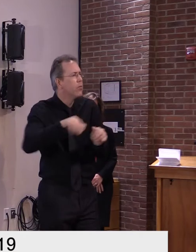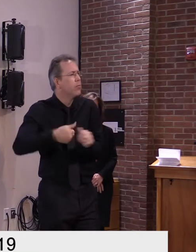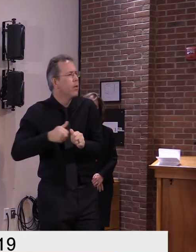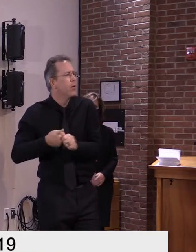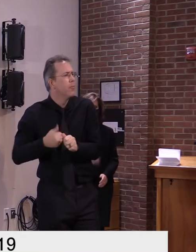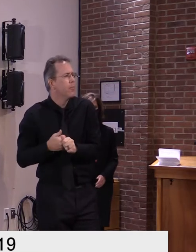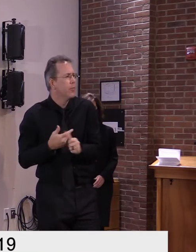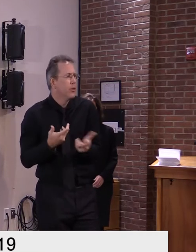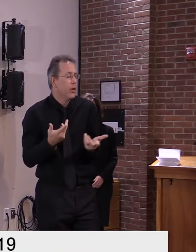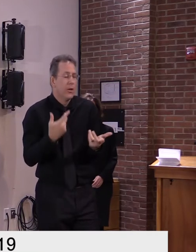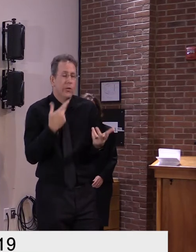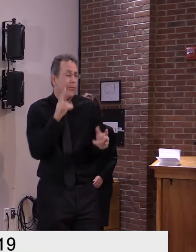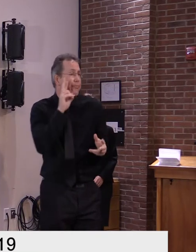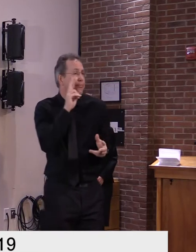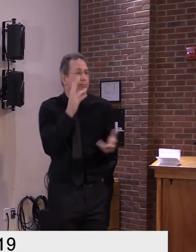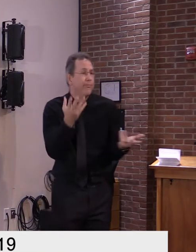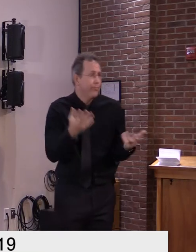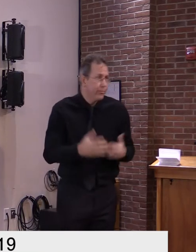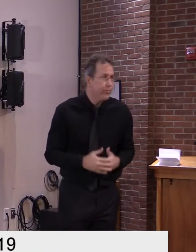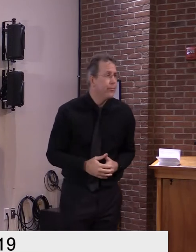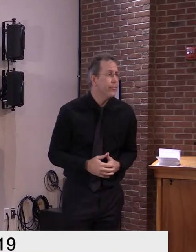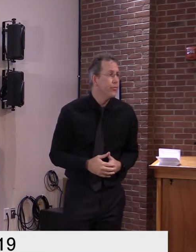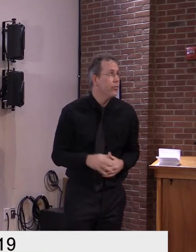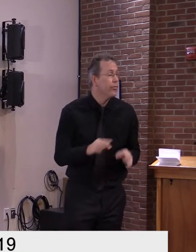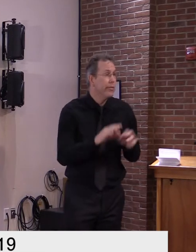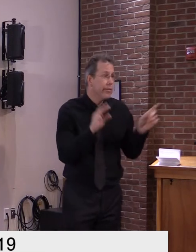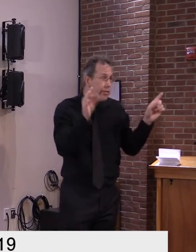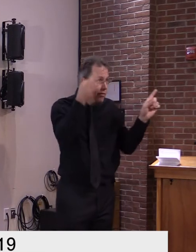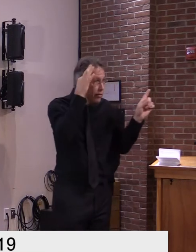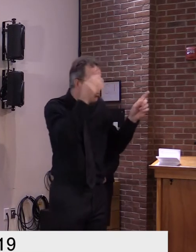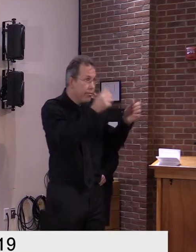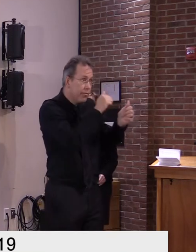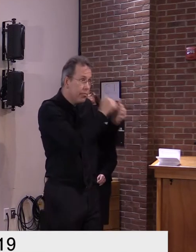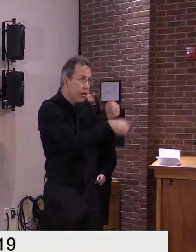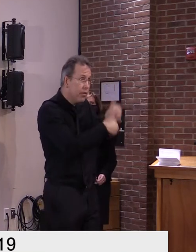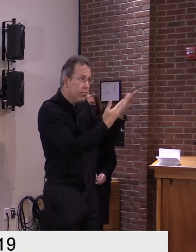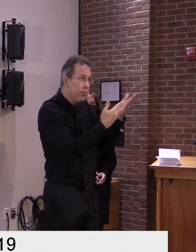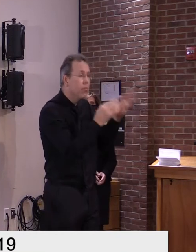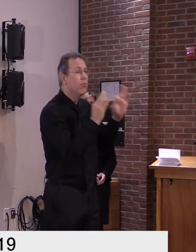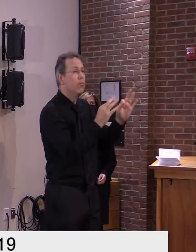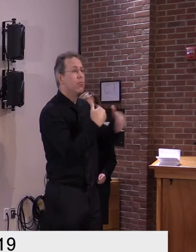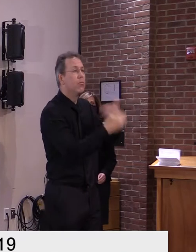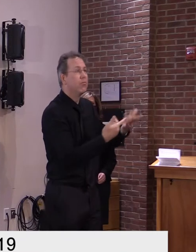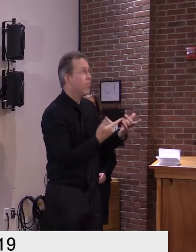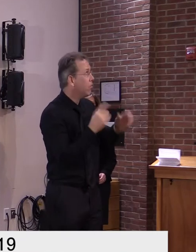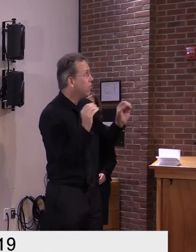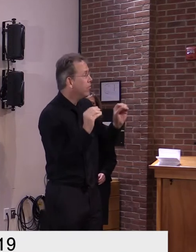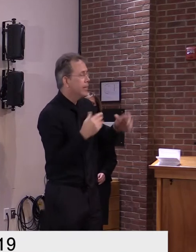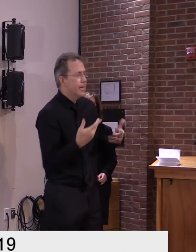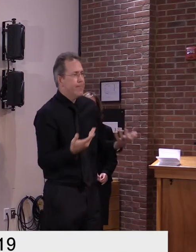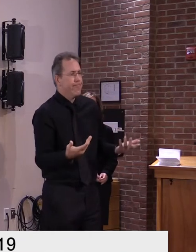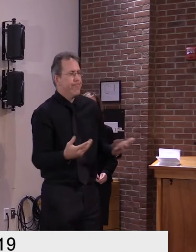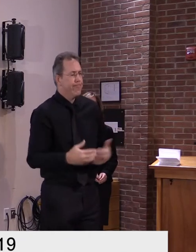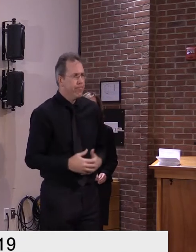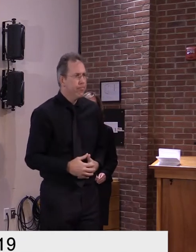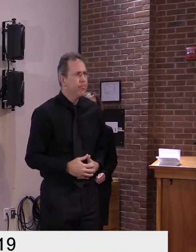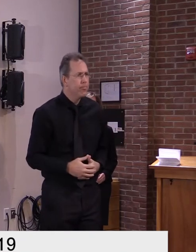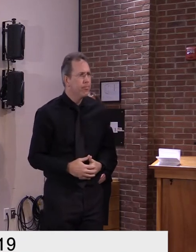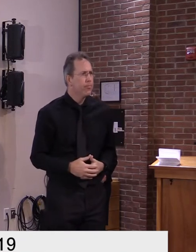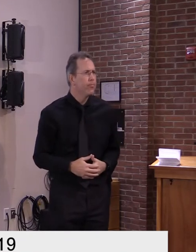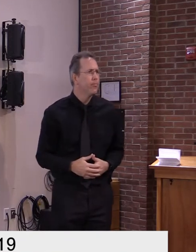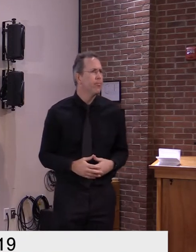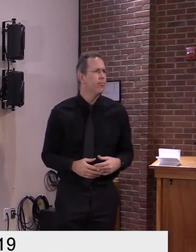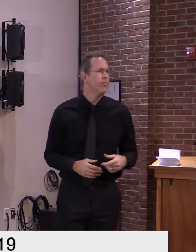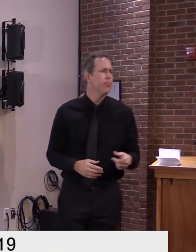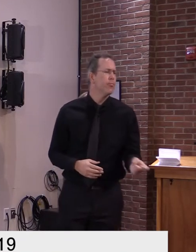wait until it's passed and then be able to get those details. And then just one last question too. I understand earlier this week